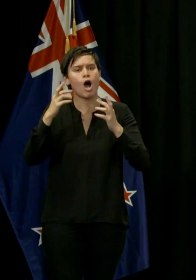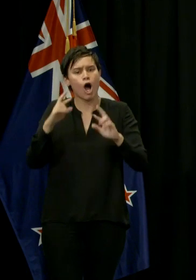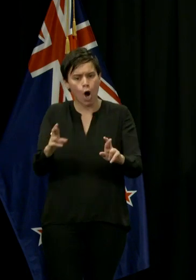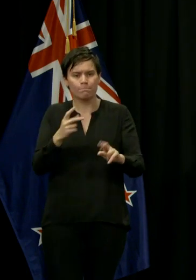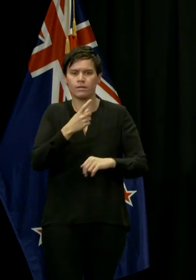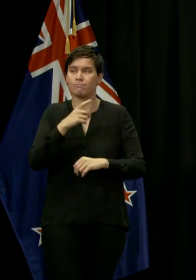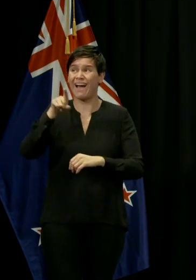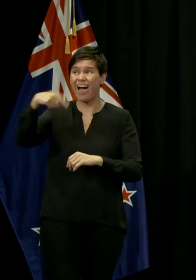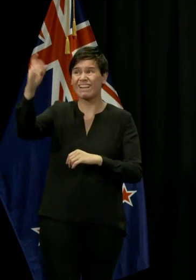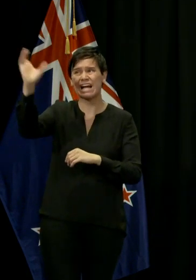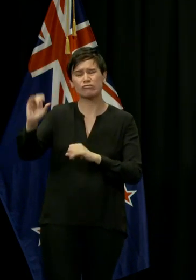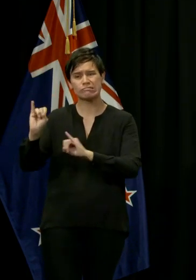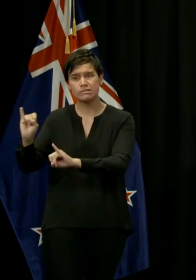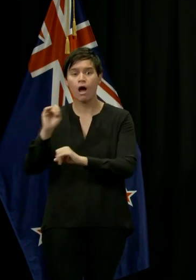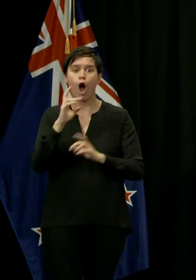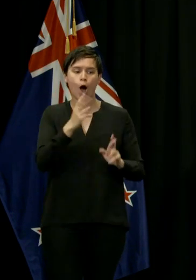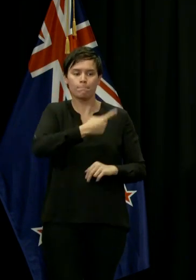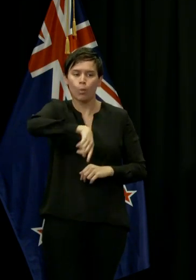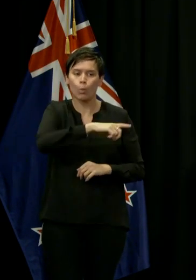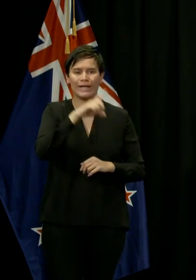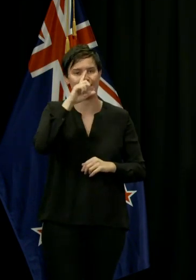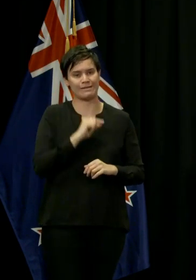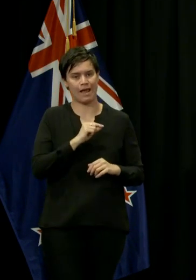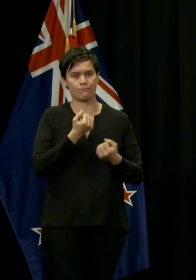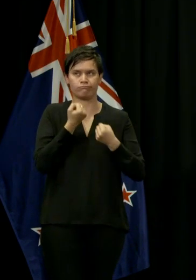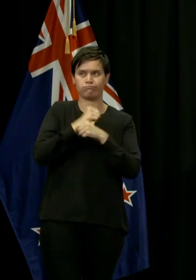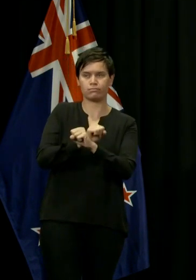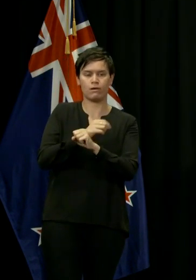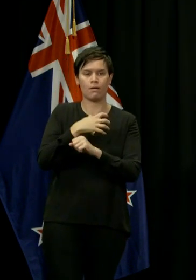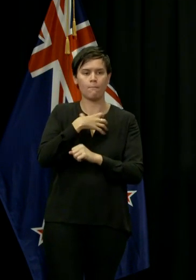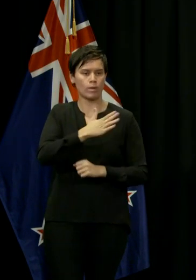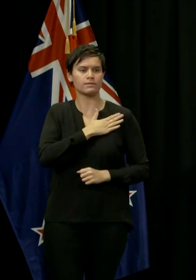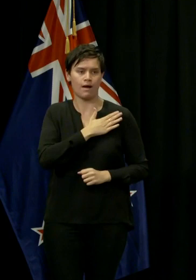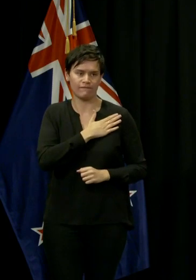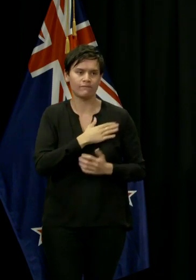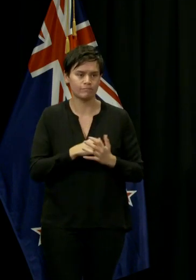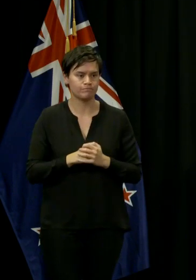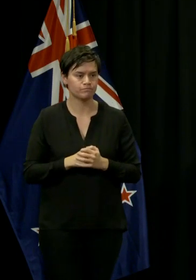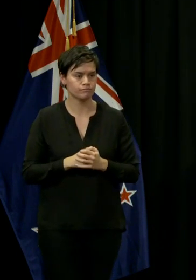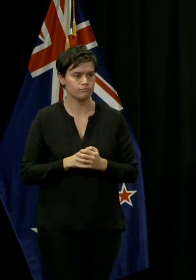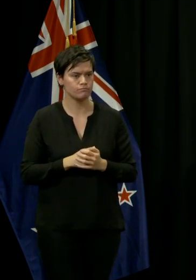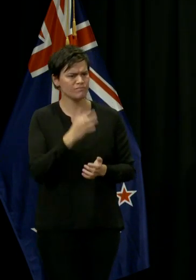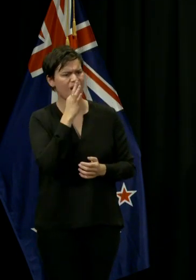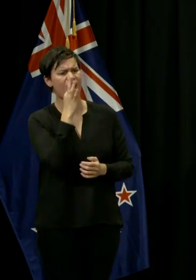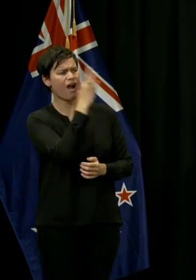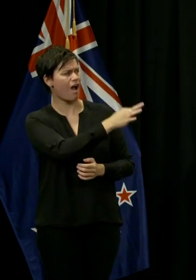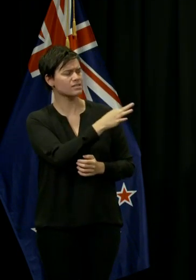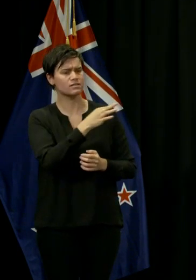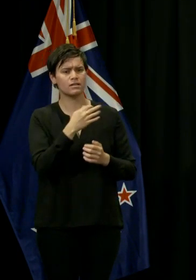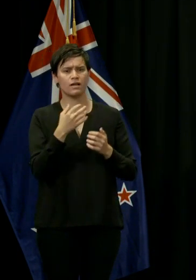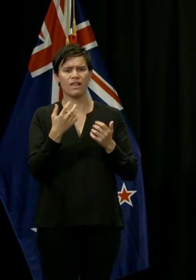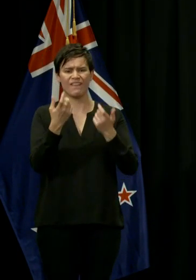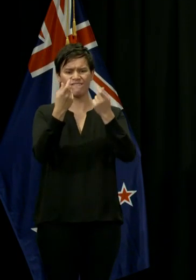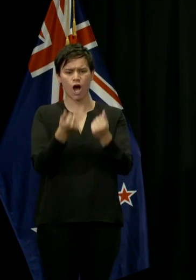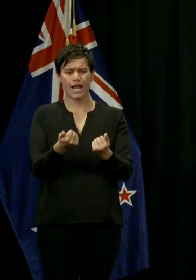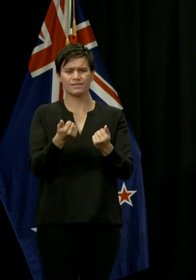price that others have paid. The business package extension, Mr. Robson, does that still have the